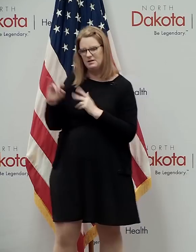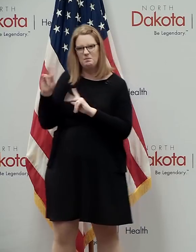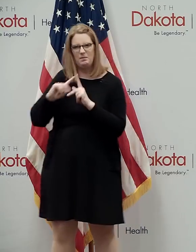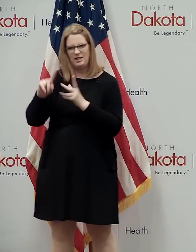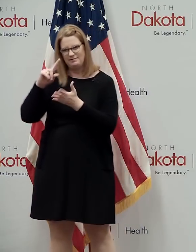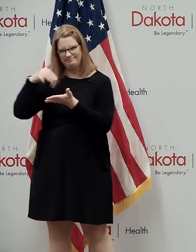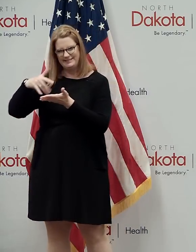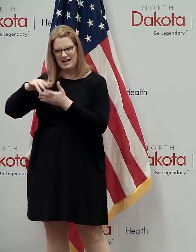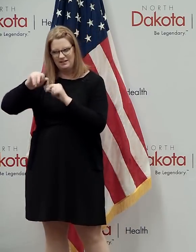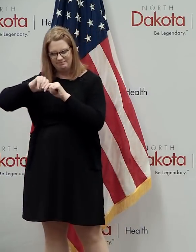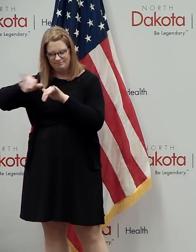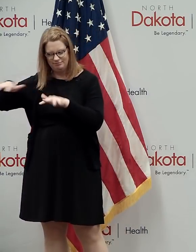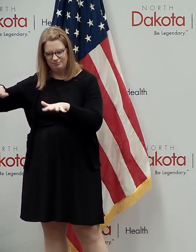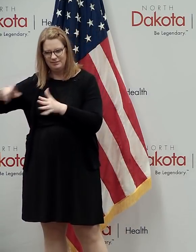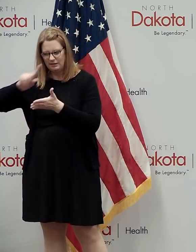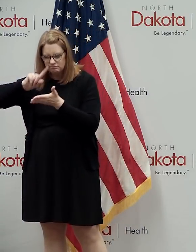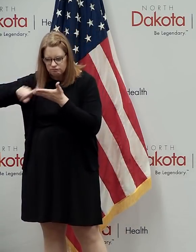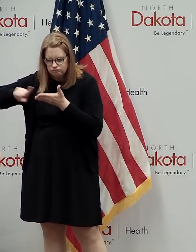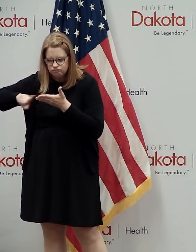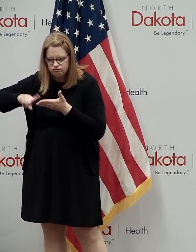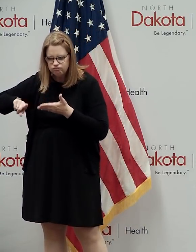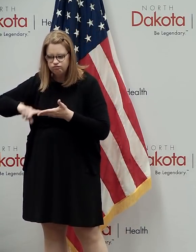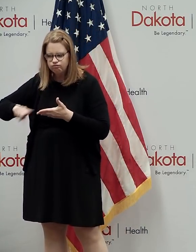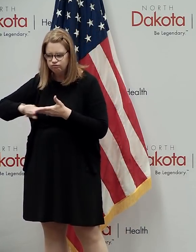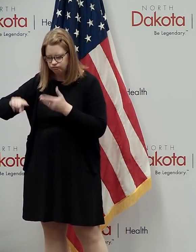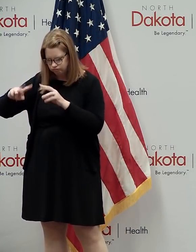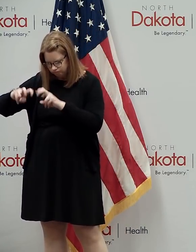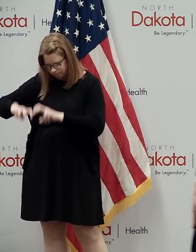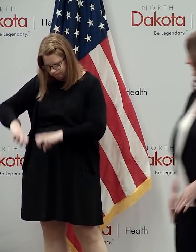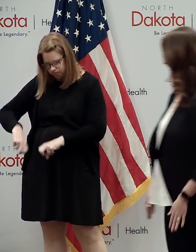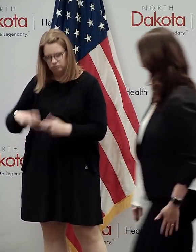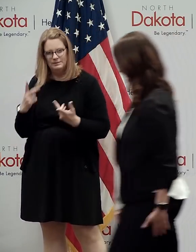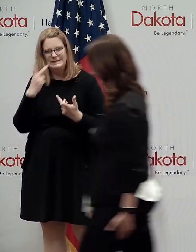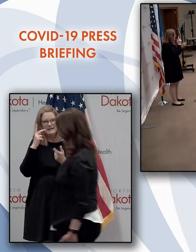occur. Yeah.